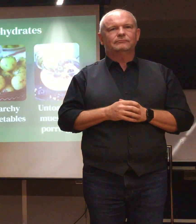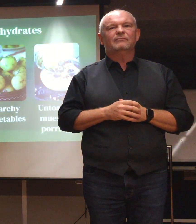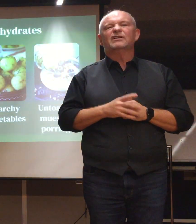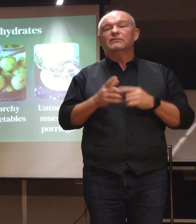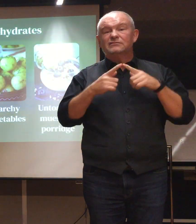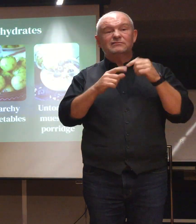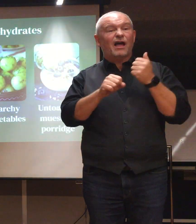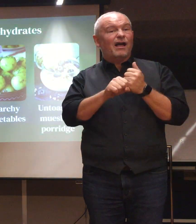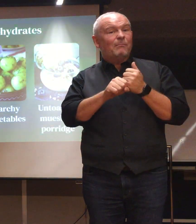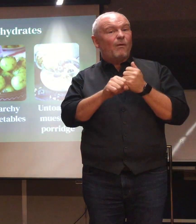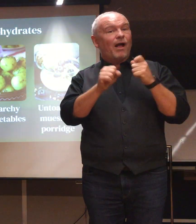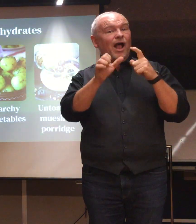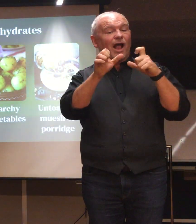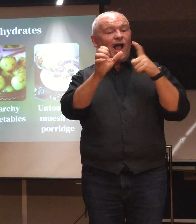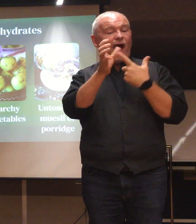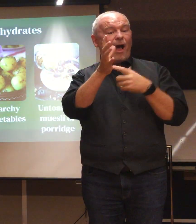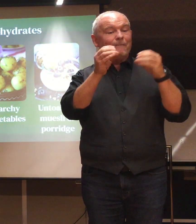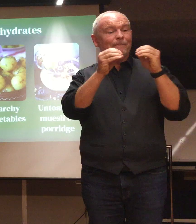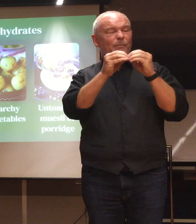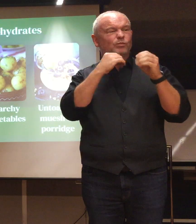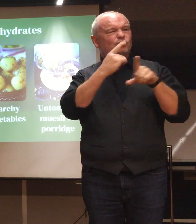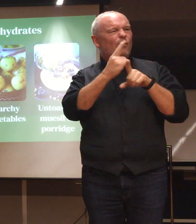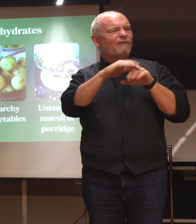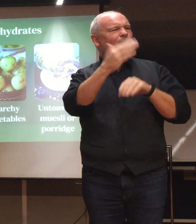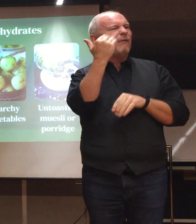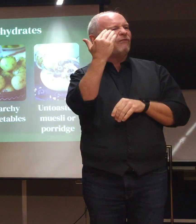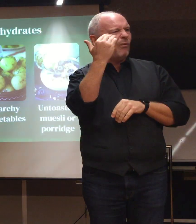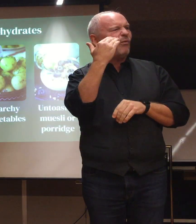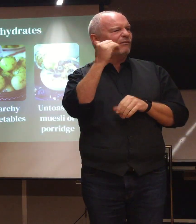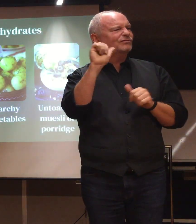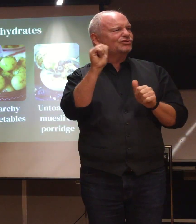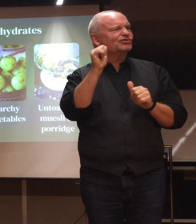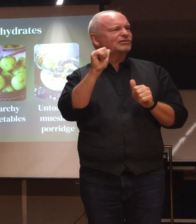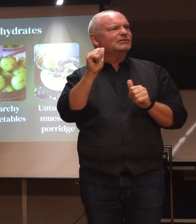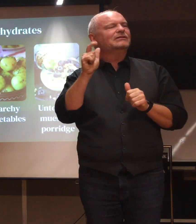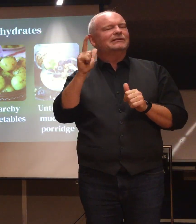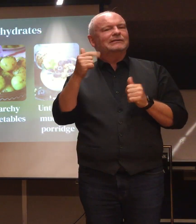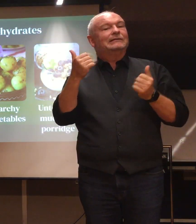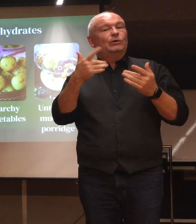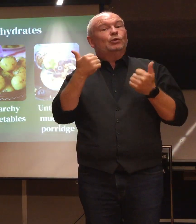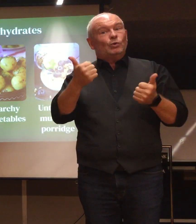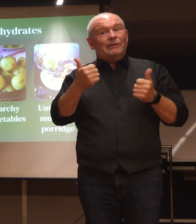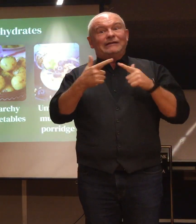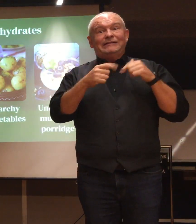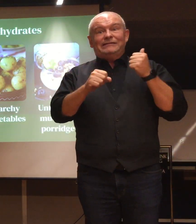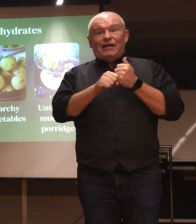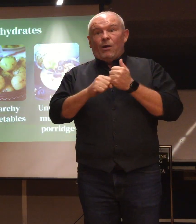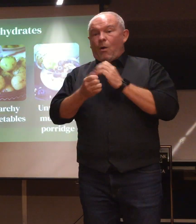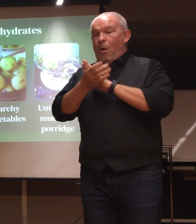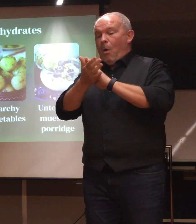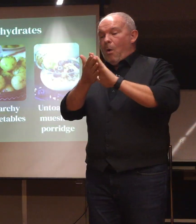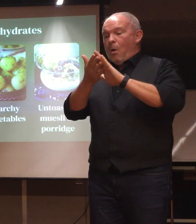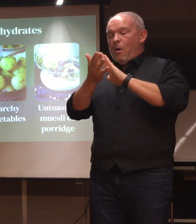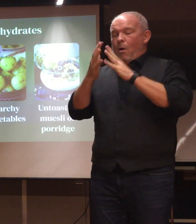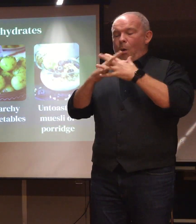Some examples of carbohydrates we touched on already, but some good examples is the whole grain